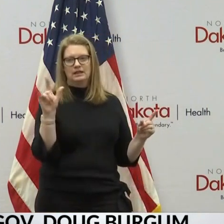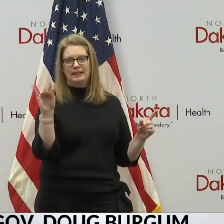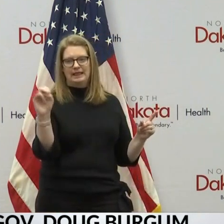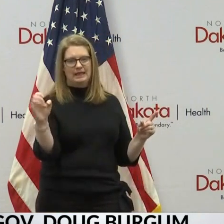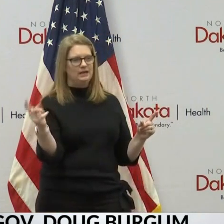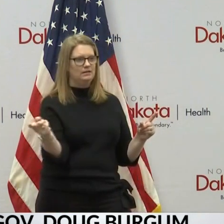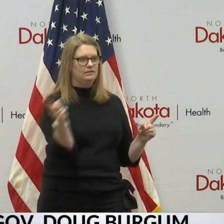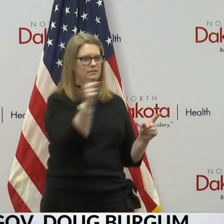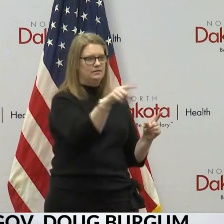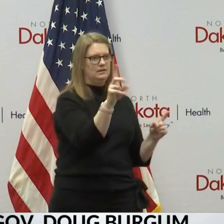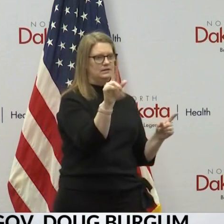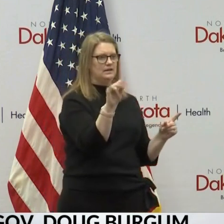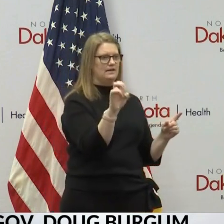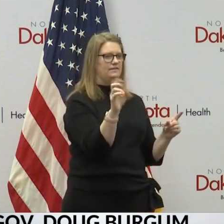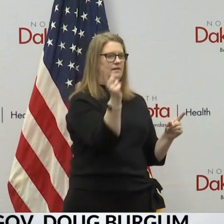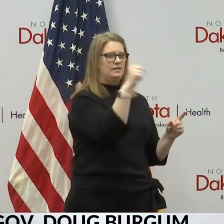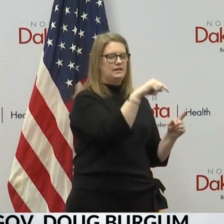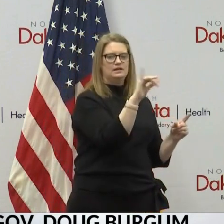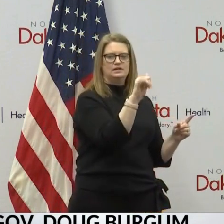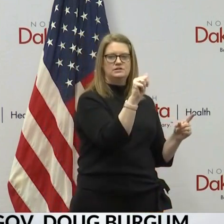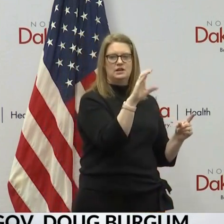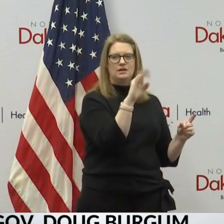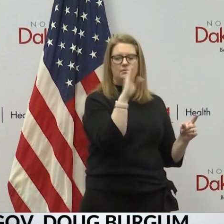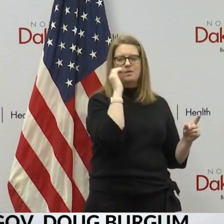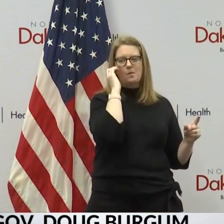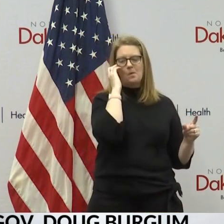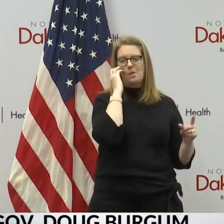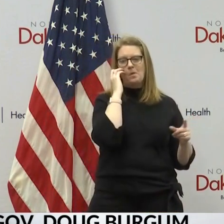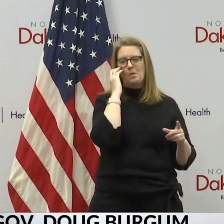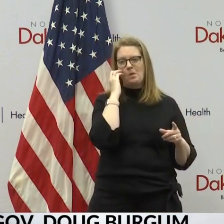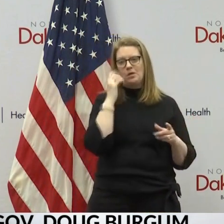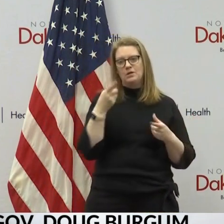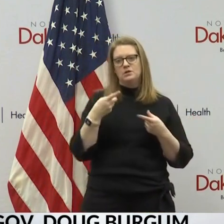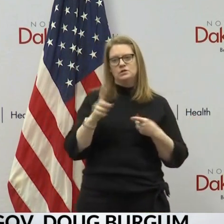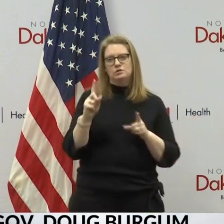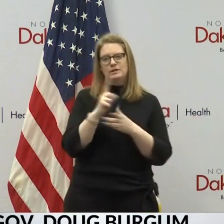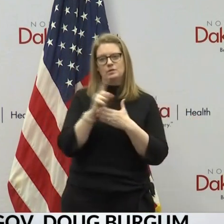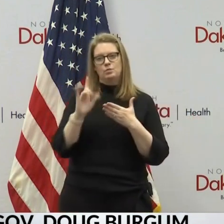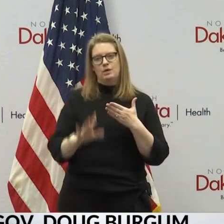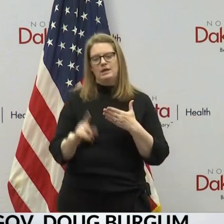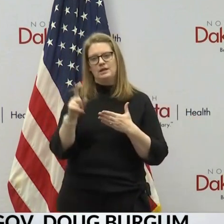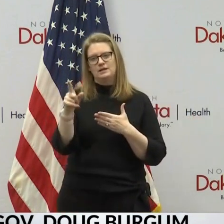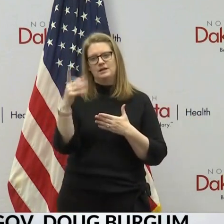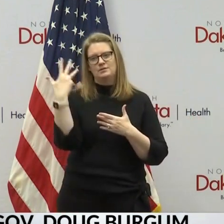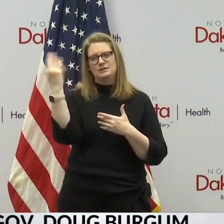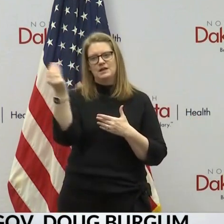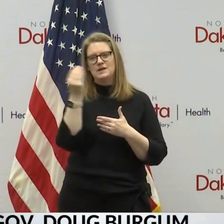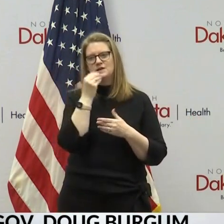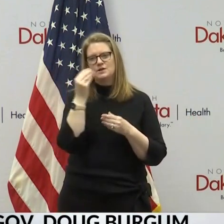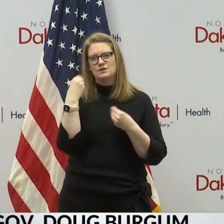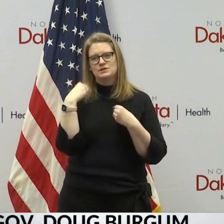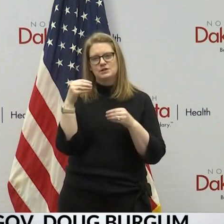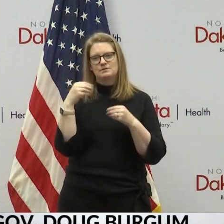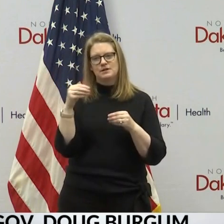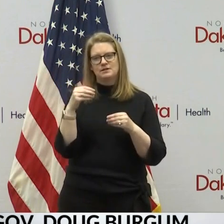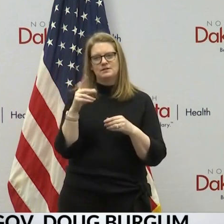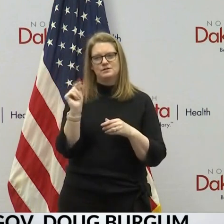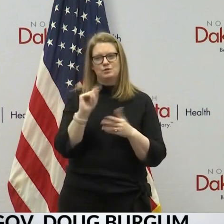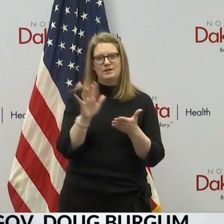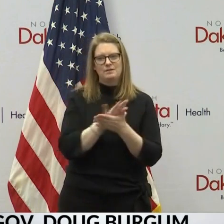Lane, and then Dave, and then Jacob. Governor, over the weekend, I noticed while I was doing some grocery shopping that toilet paper and paper towels are